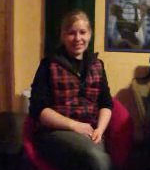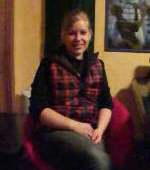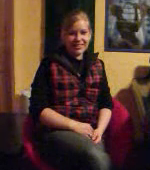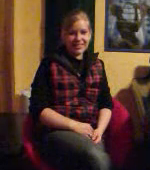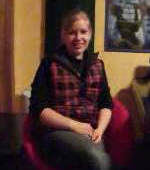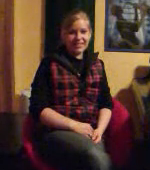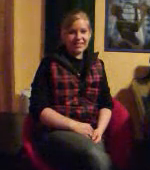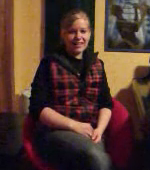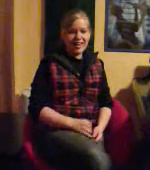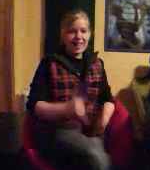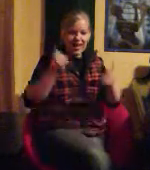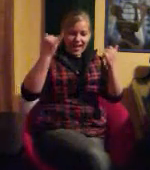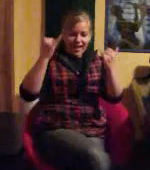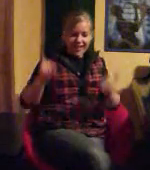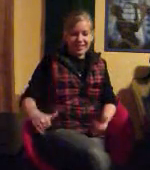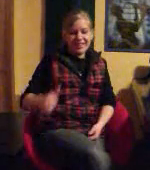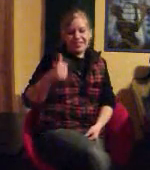Now she was big enough to be the big sister.